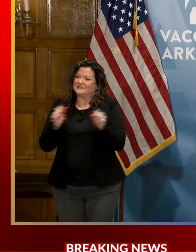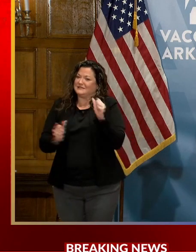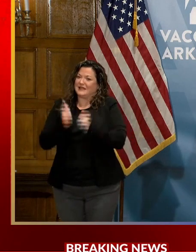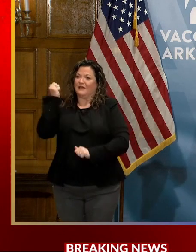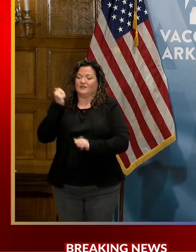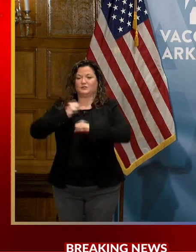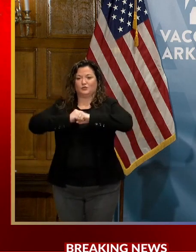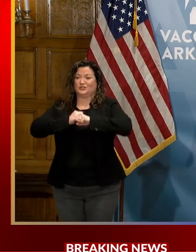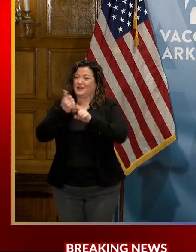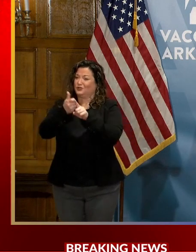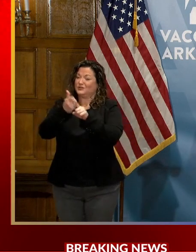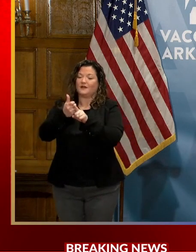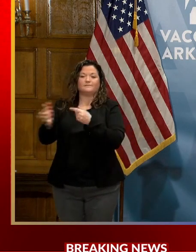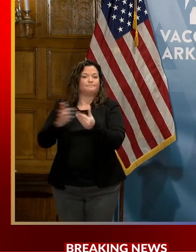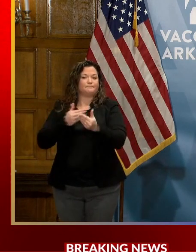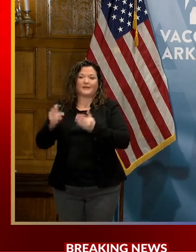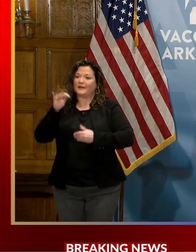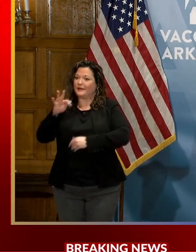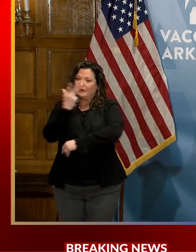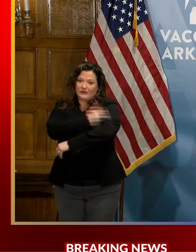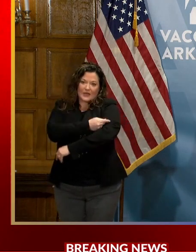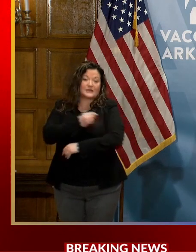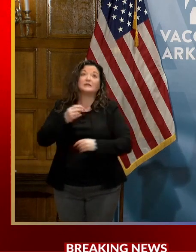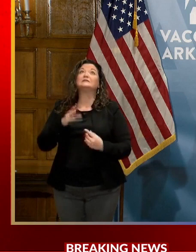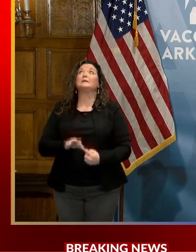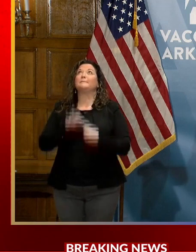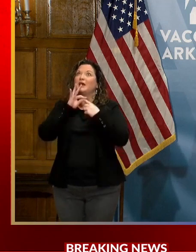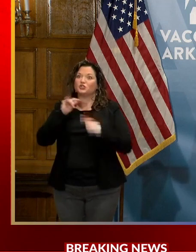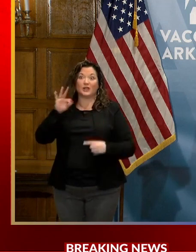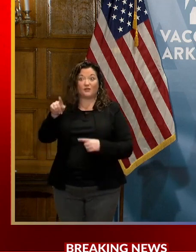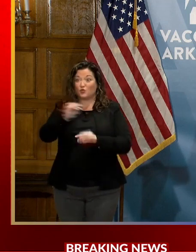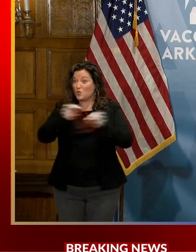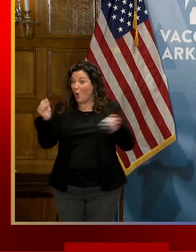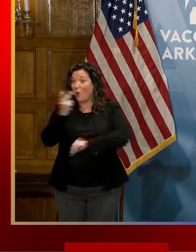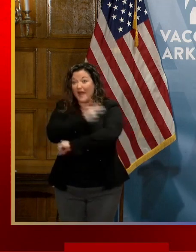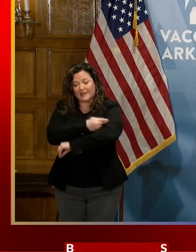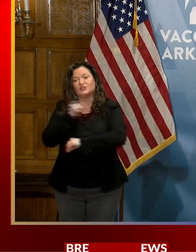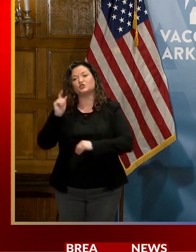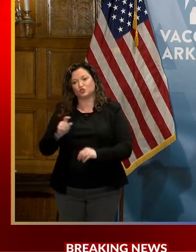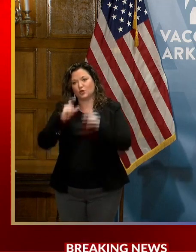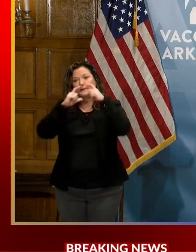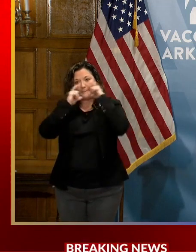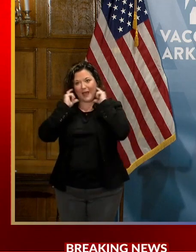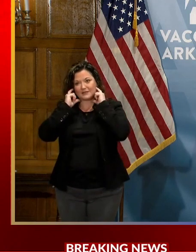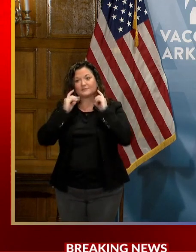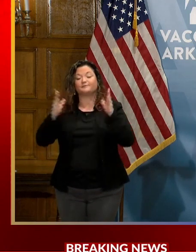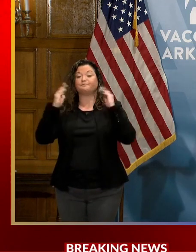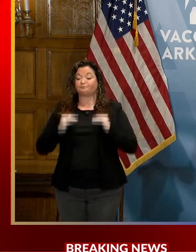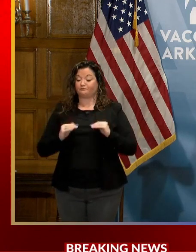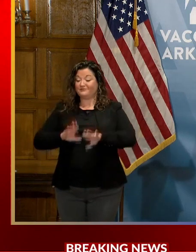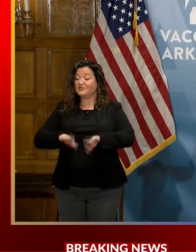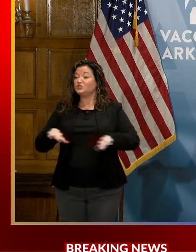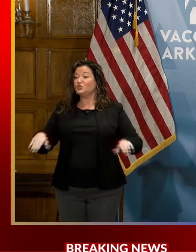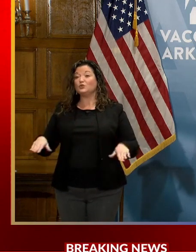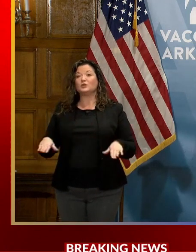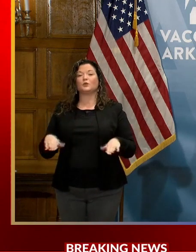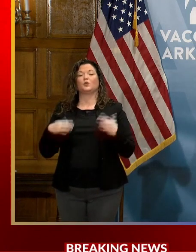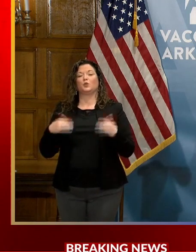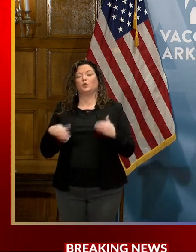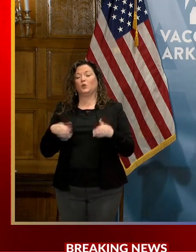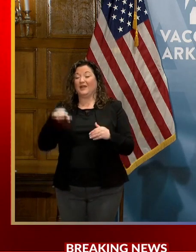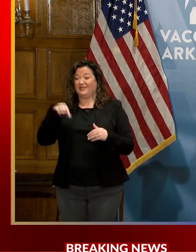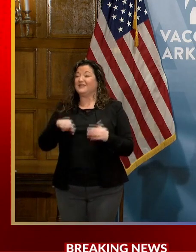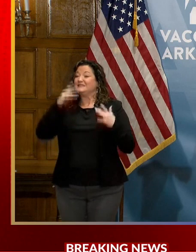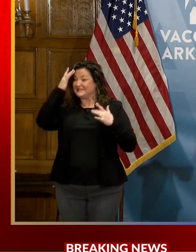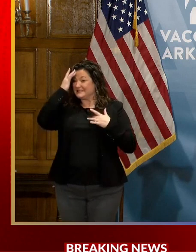you've been vaccinated, and more so if you have not. And lastly, with regard to children, I want to stress that this is, again, not a benign disease.